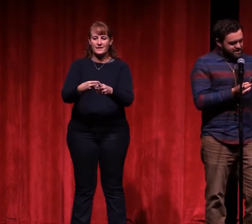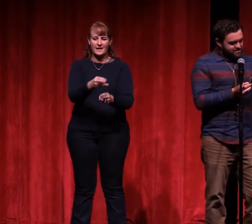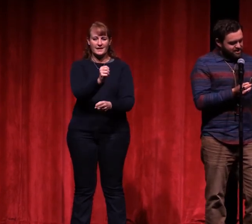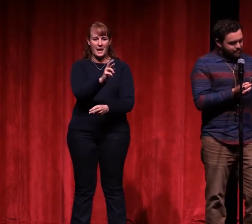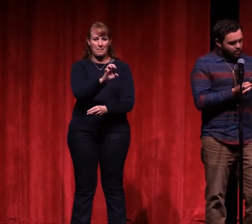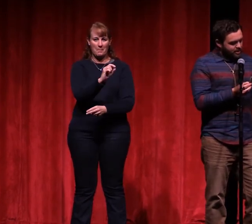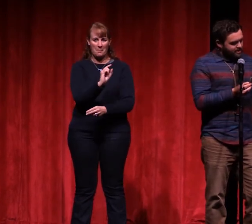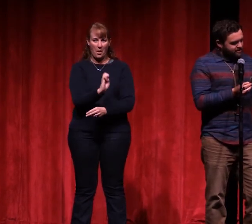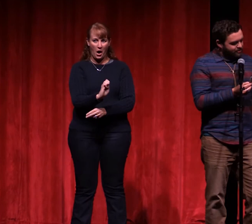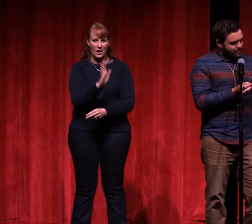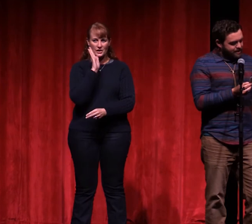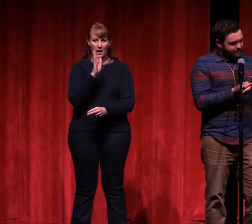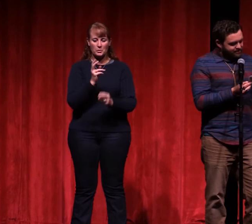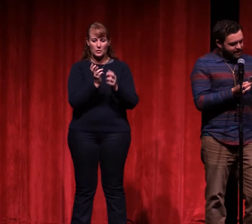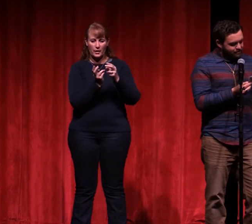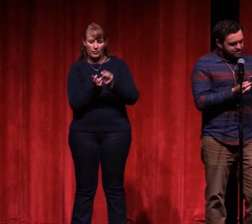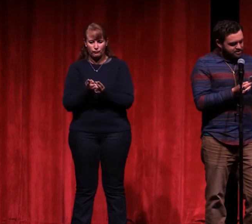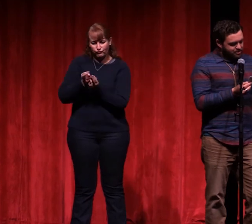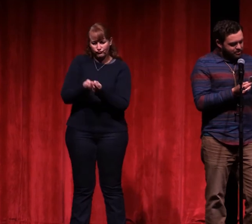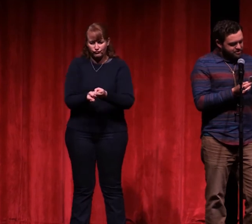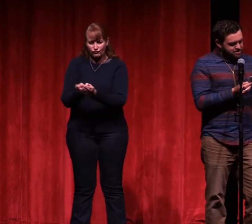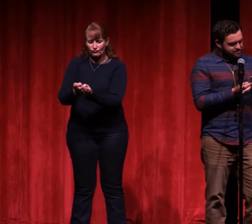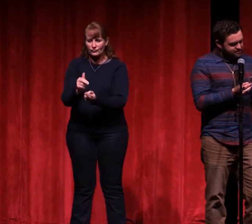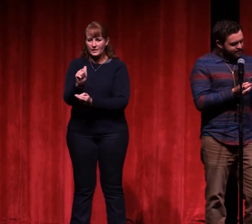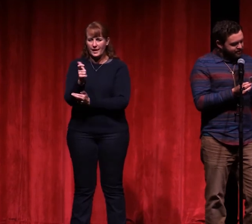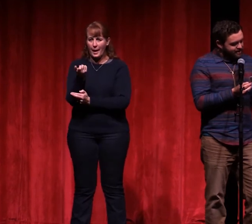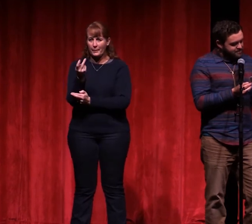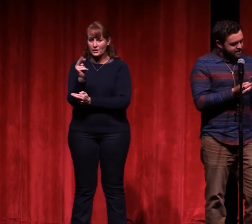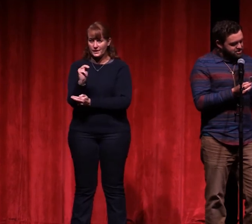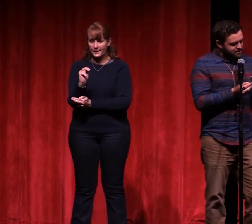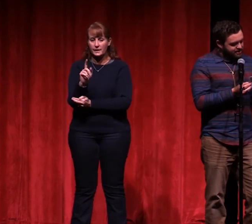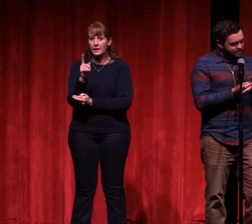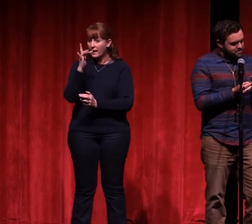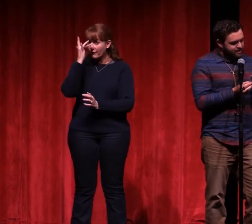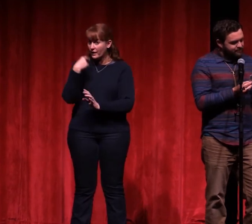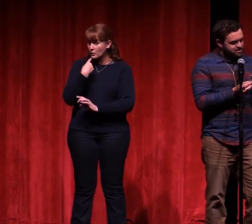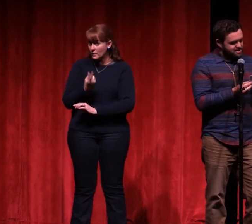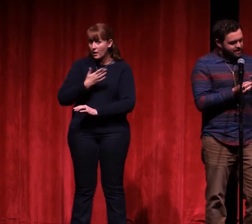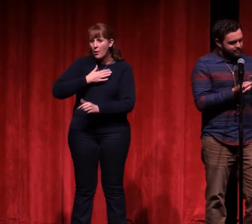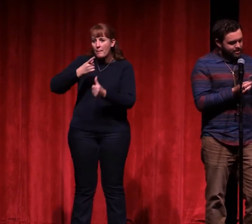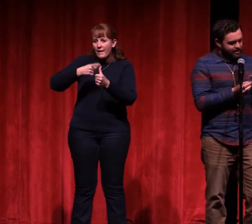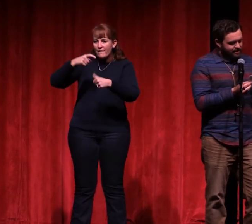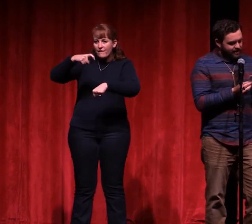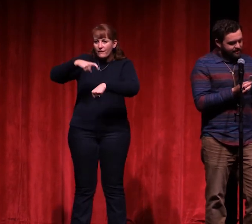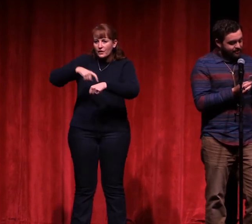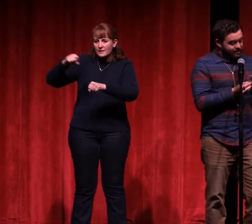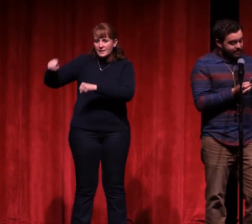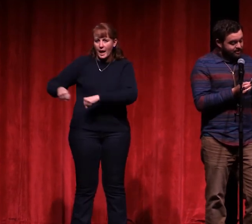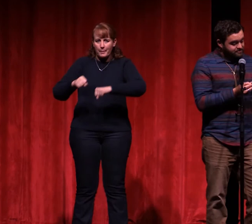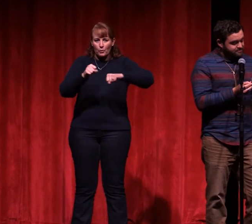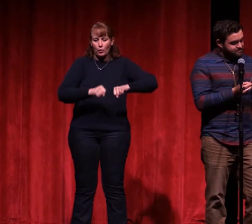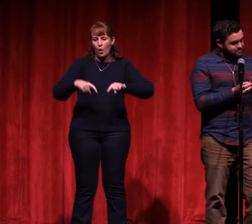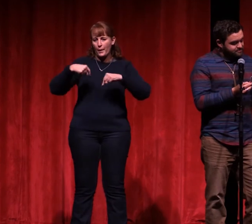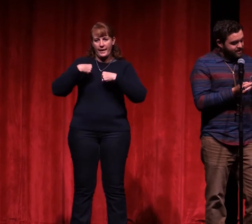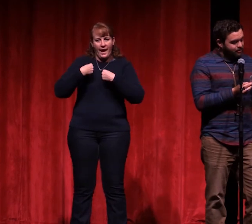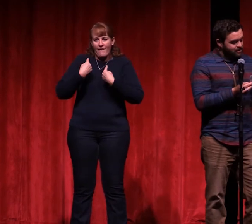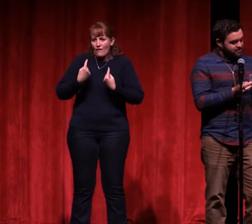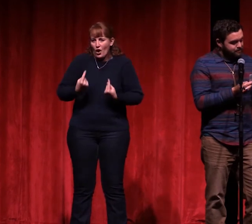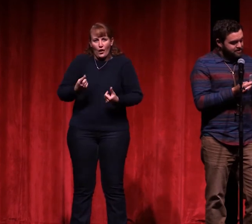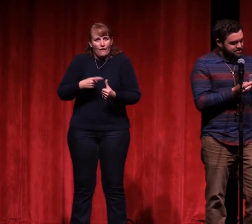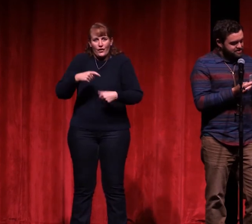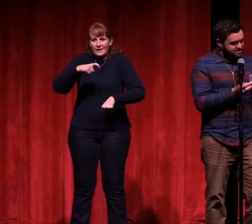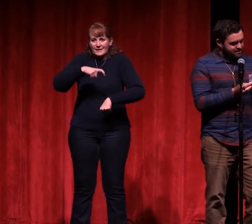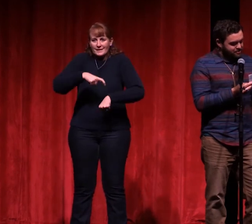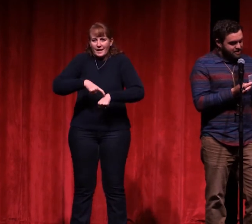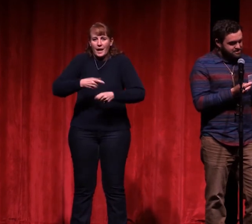to voyage down Tumbleweed, a rapid in the Alberton Gorge. I forgot to mention, it was my first time rowing, ever. I will